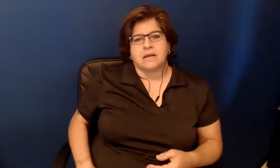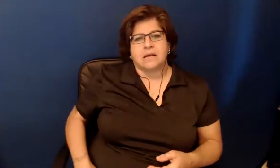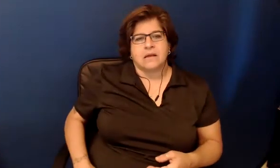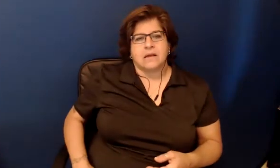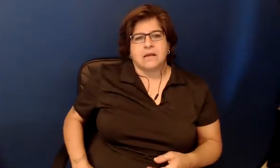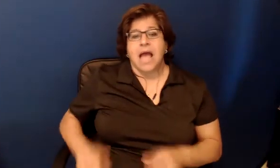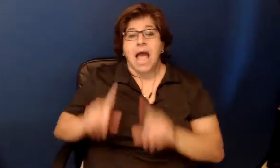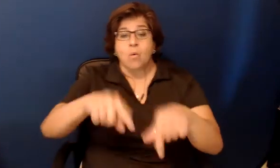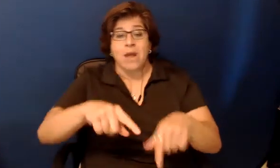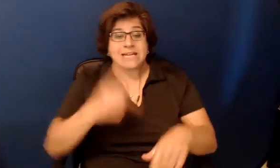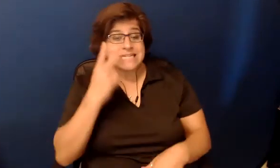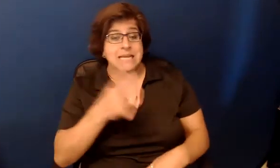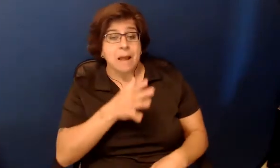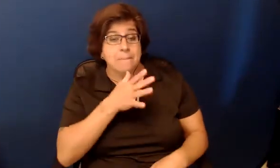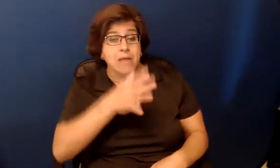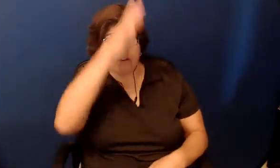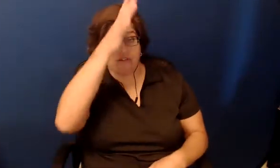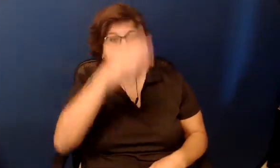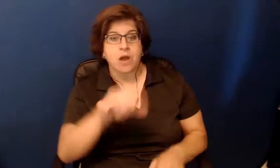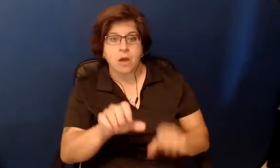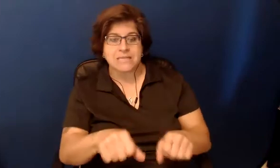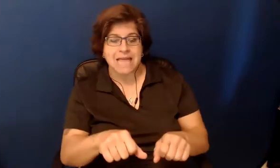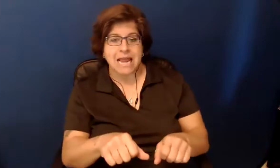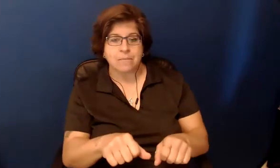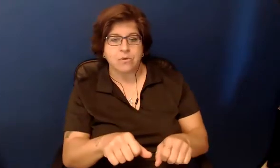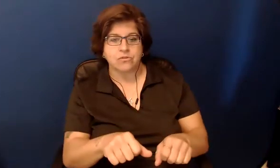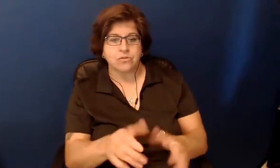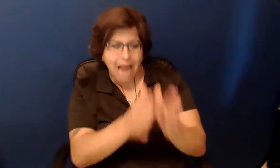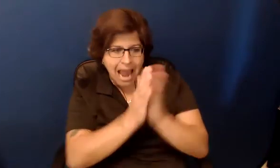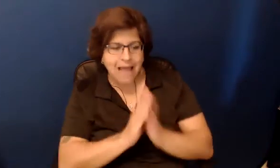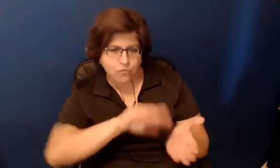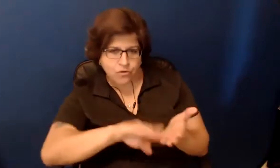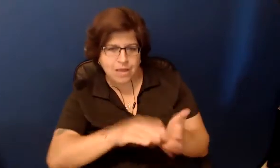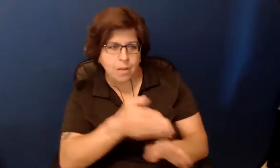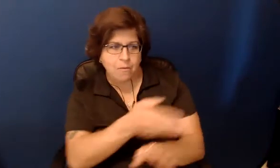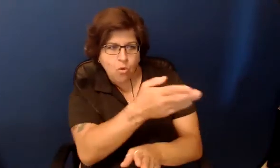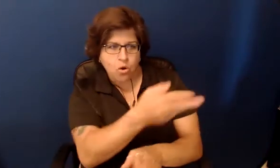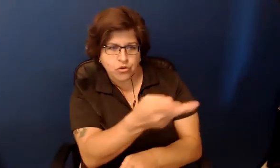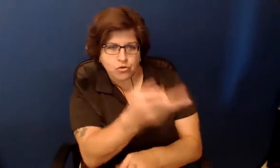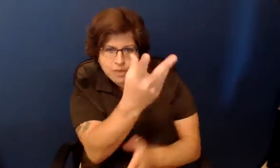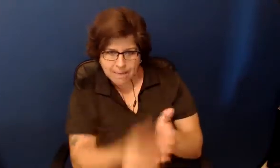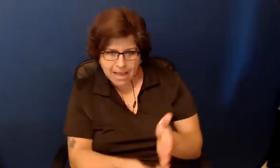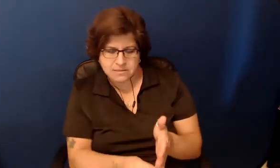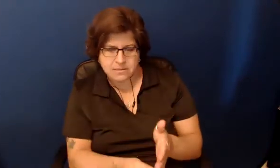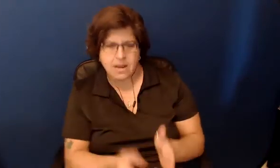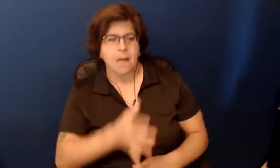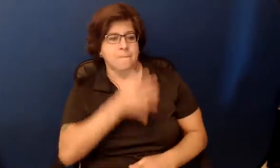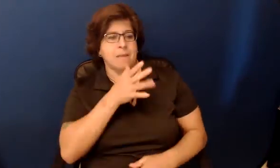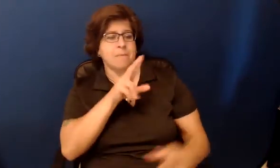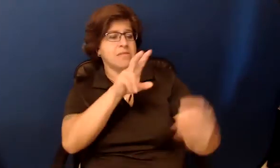me. So I went on with it. I went down to my mother and father. I got to make amends with them before they died. I